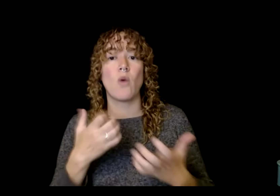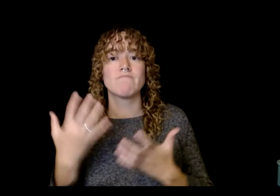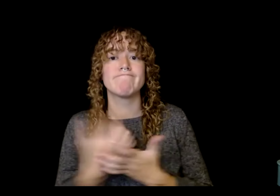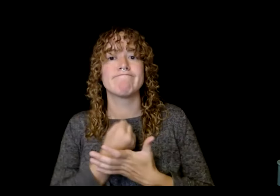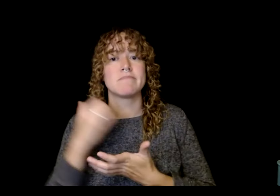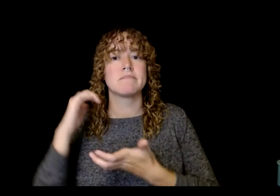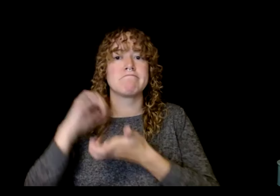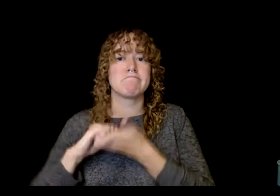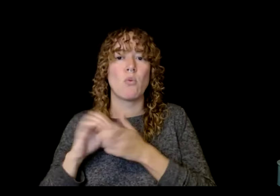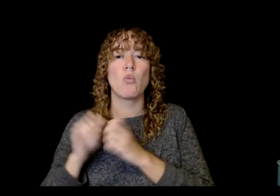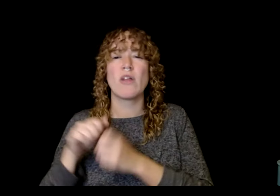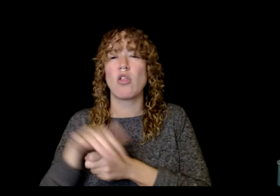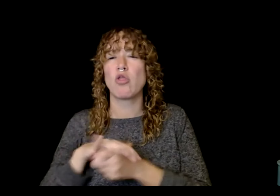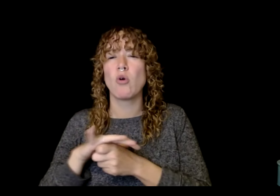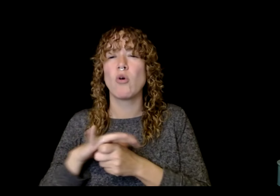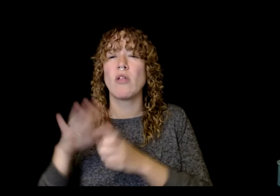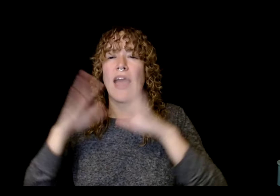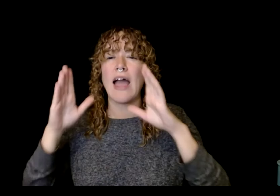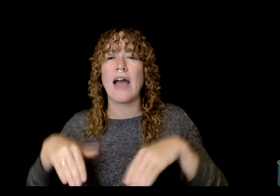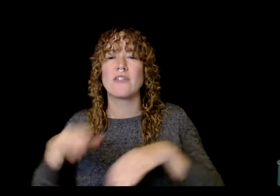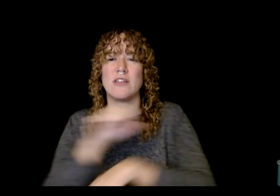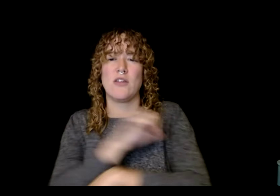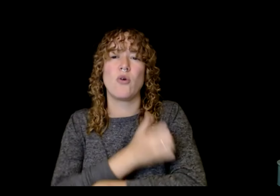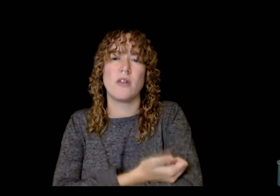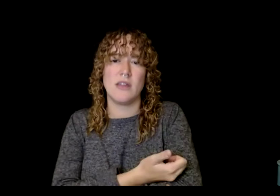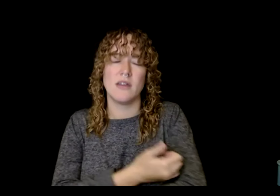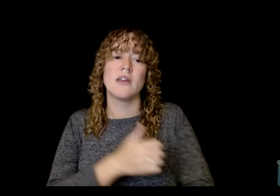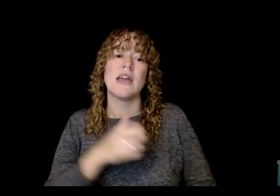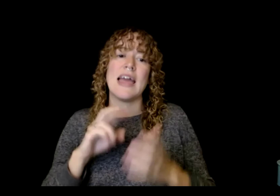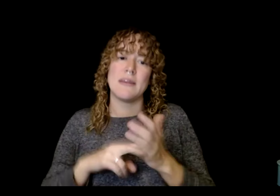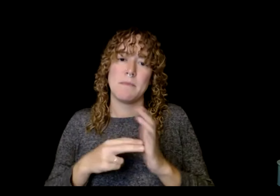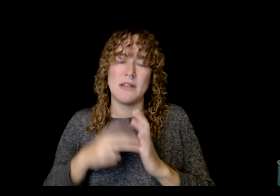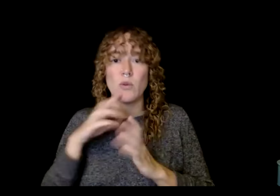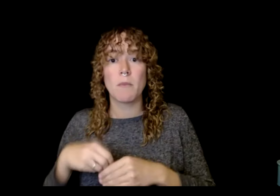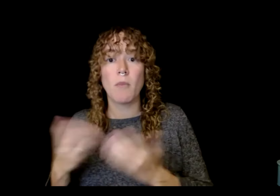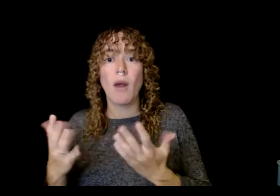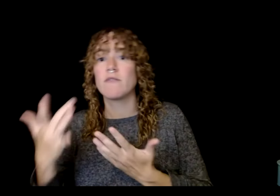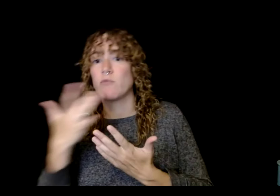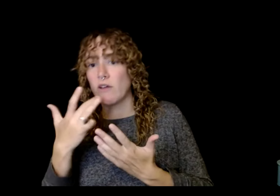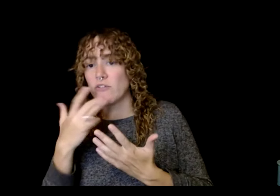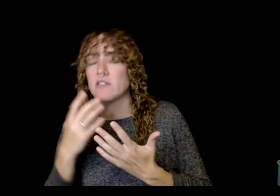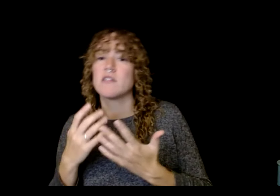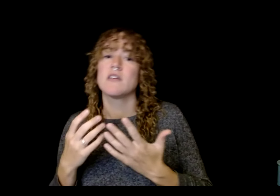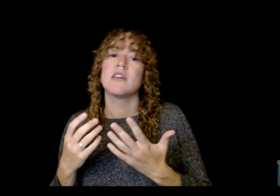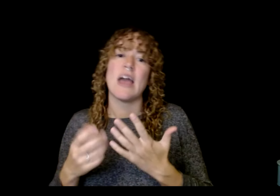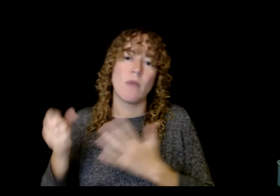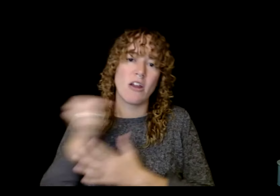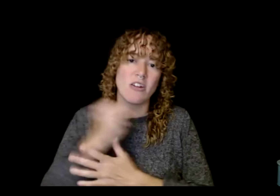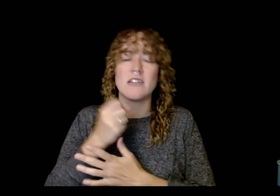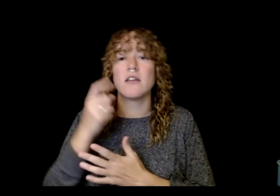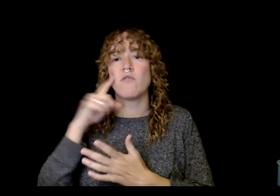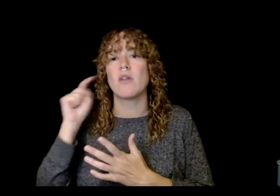housing authorities to have a local preference prioritizing this specific